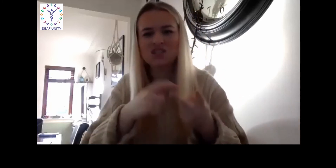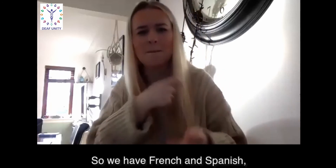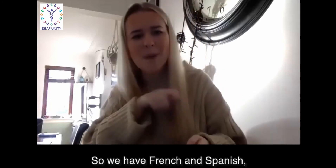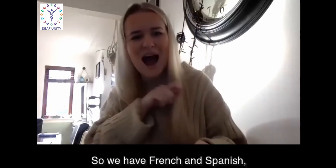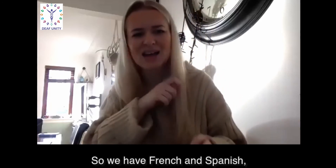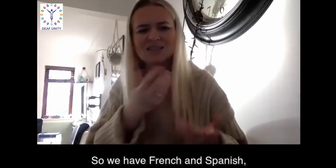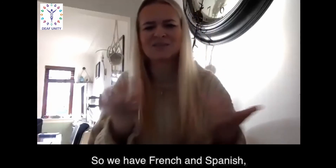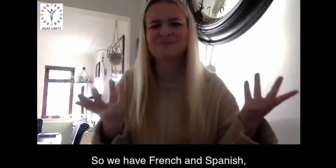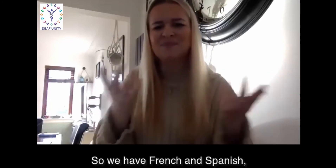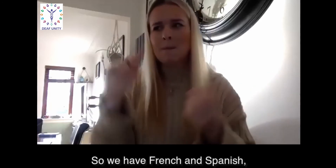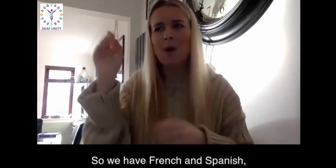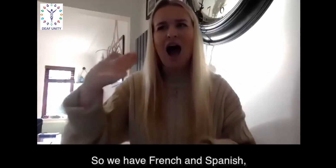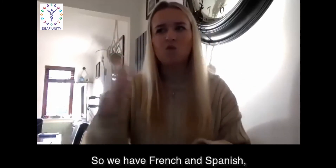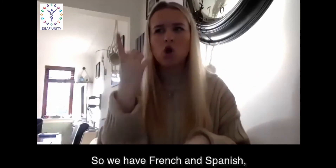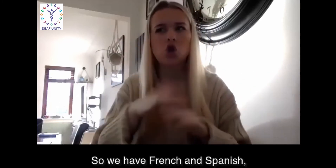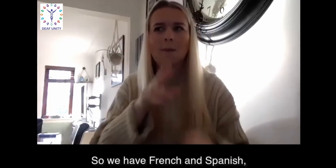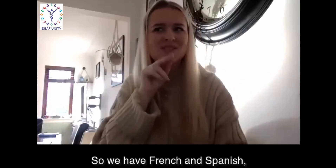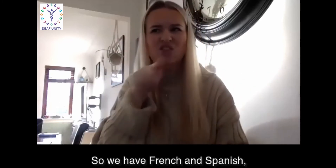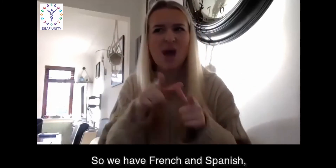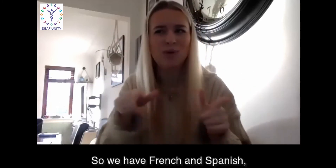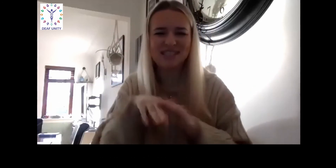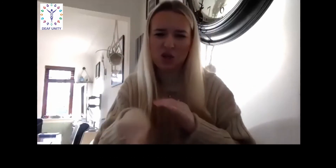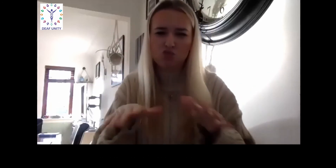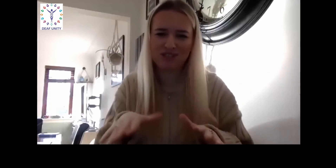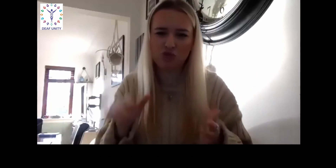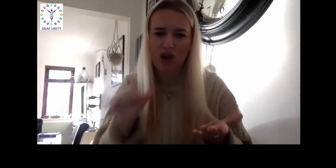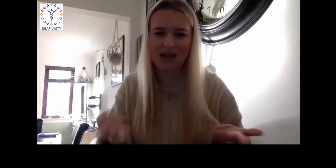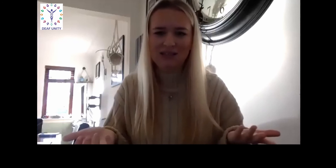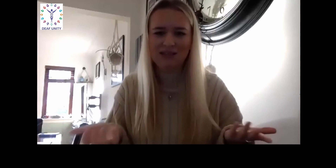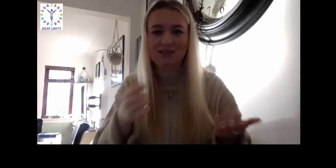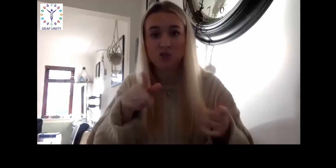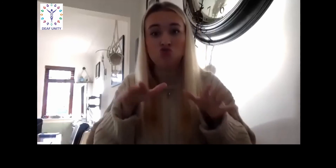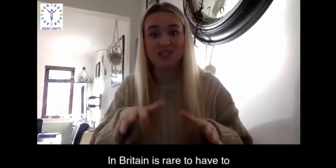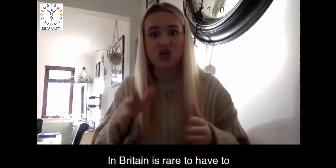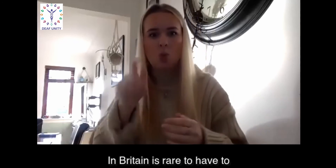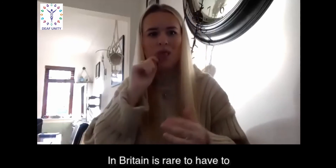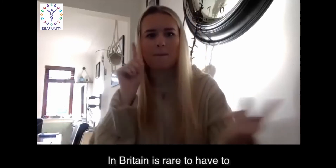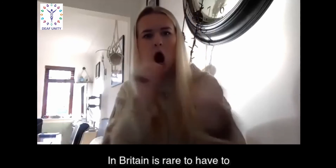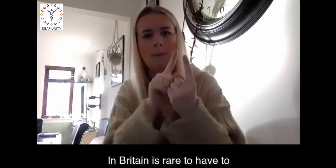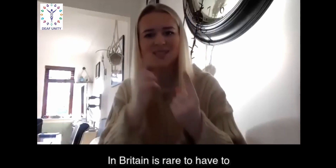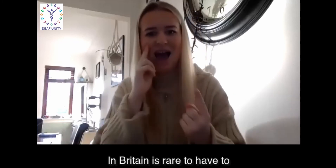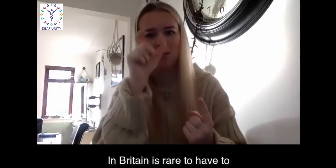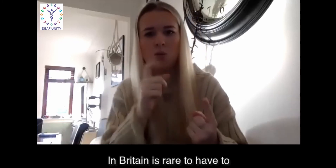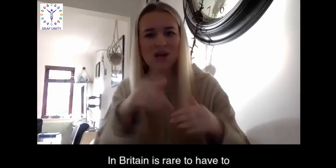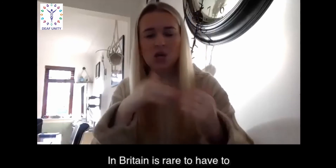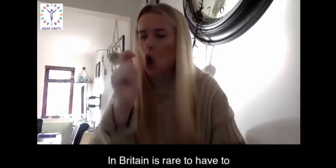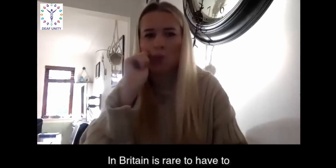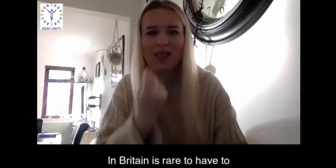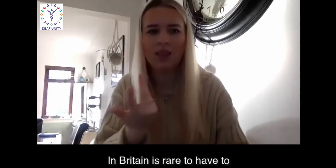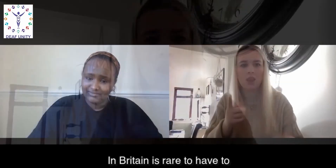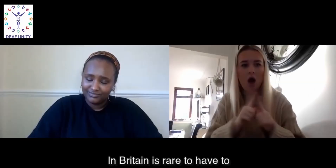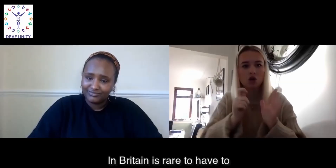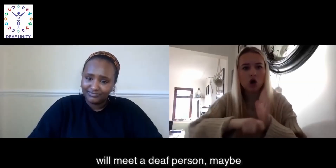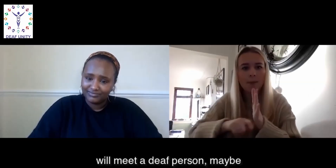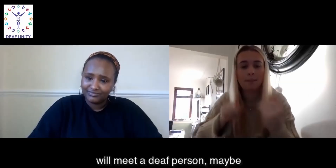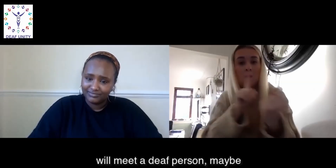So we have French and Spanish, but people don't really speak other languages in Britain. It's rare to have to use another language,